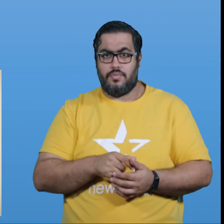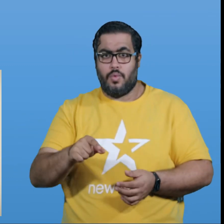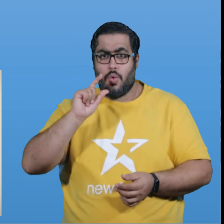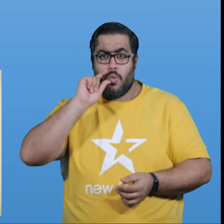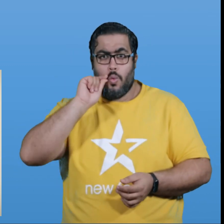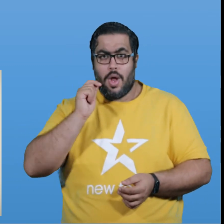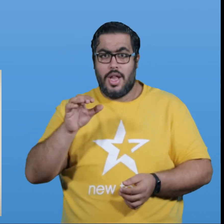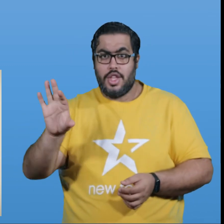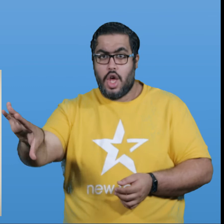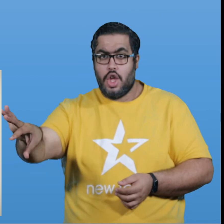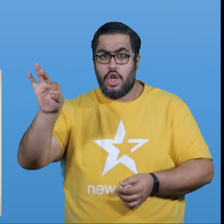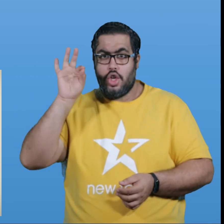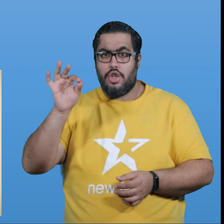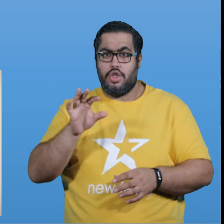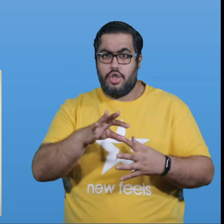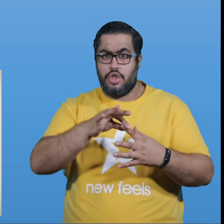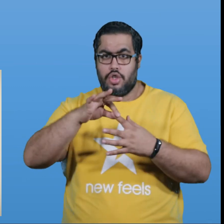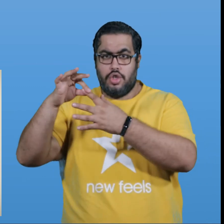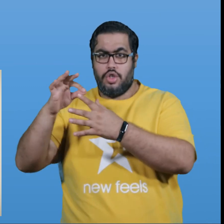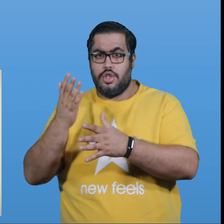Look for the keywords.